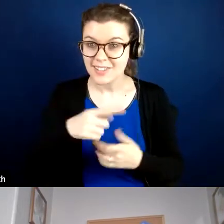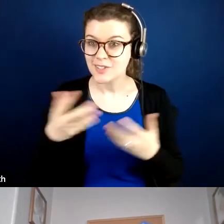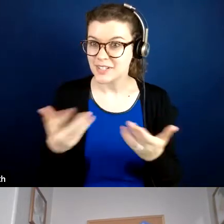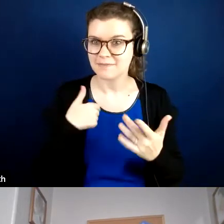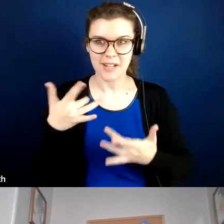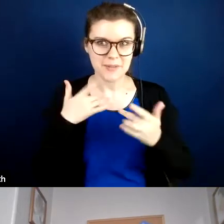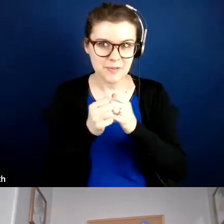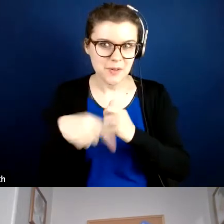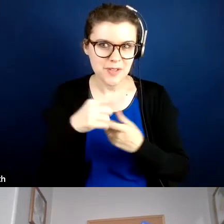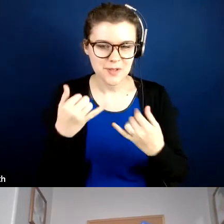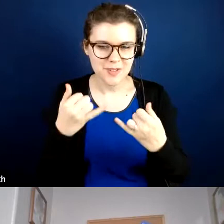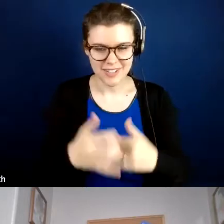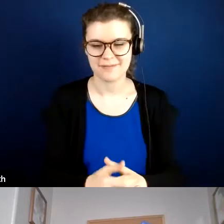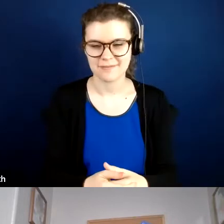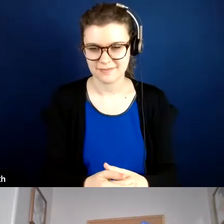today.